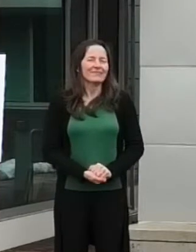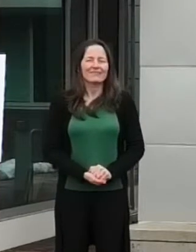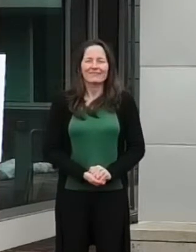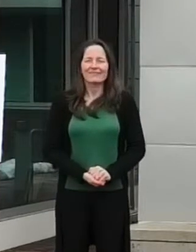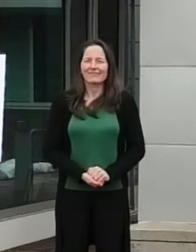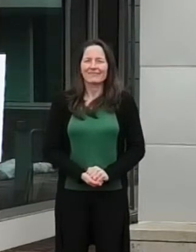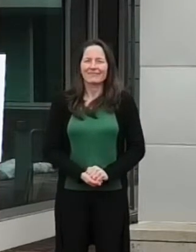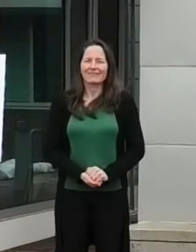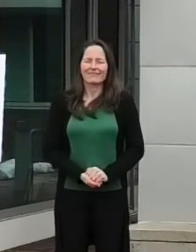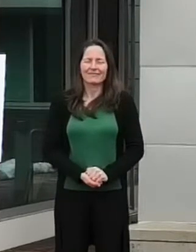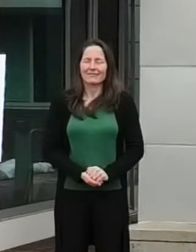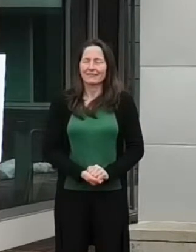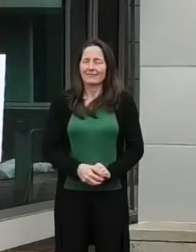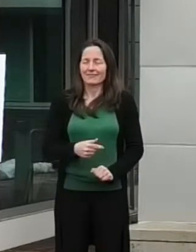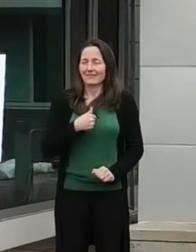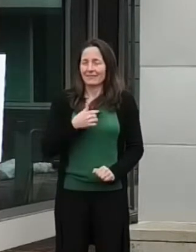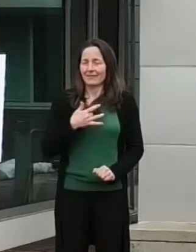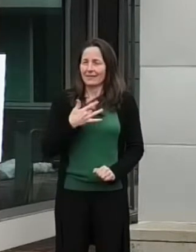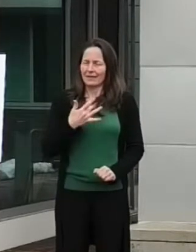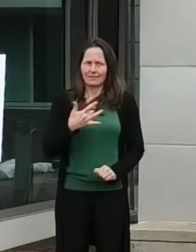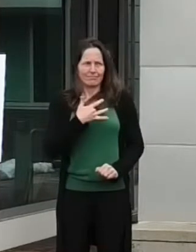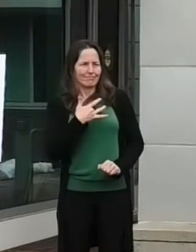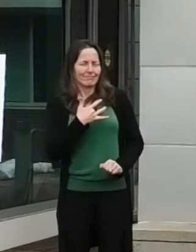I'm just so very honored.